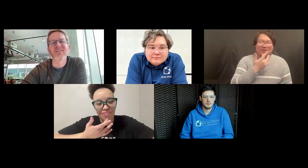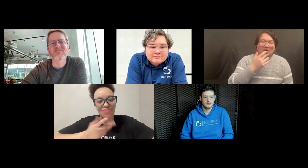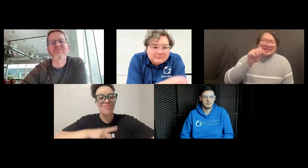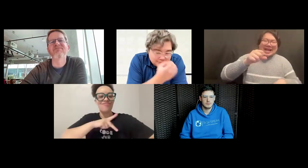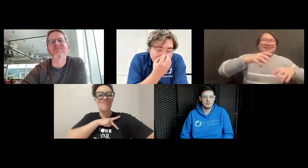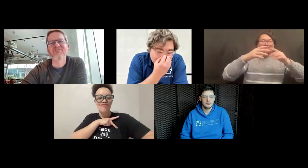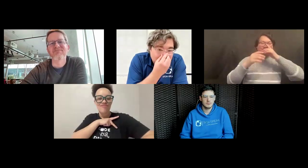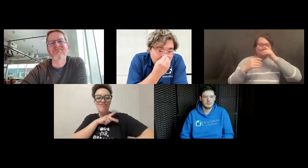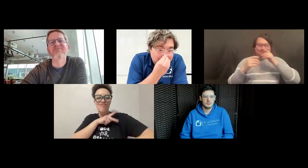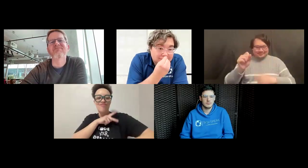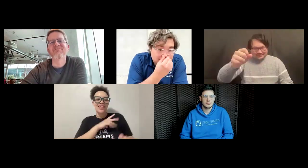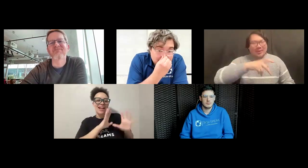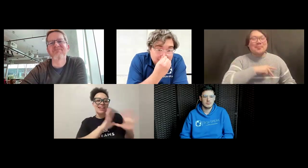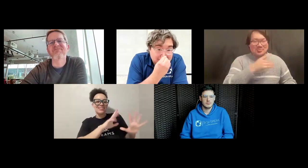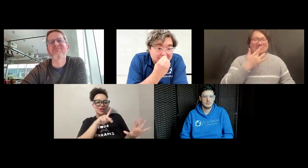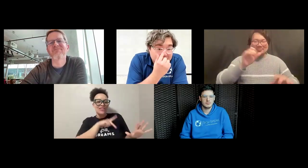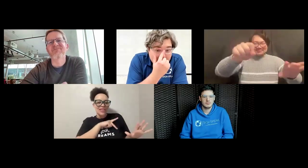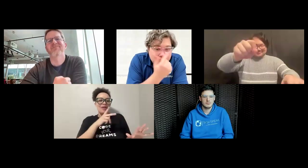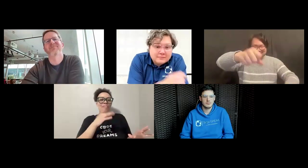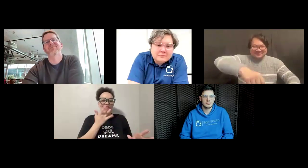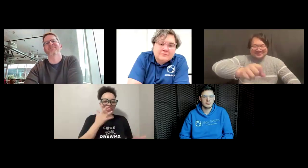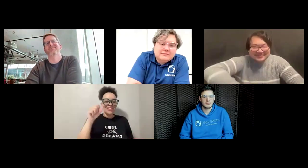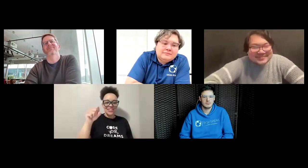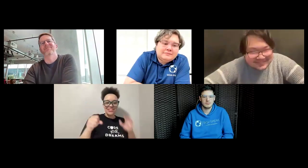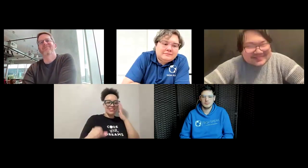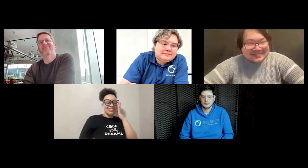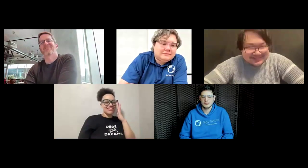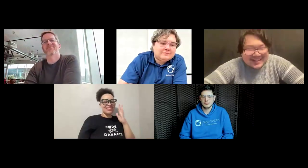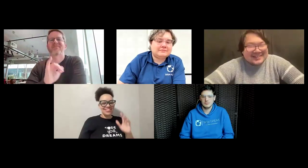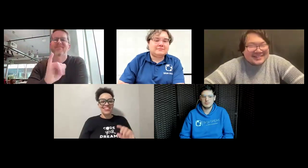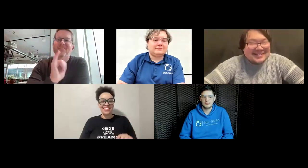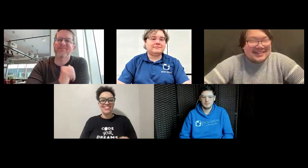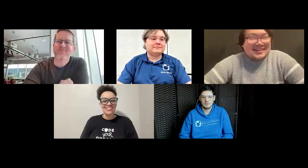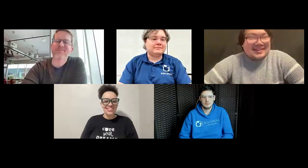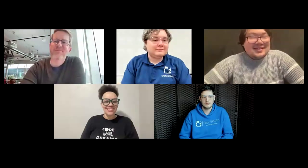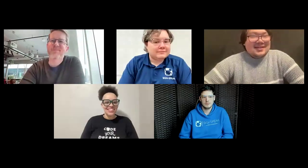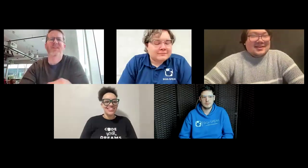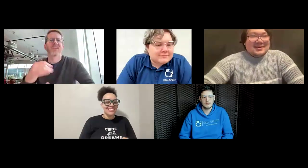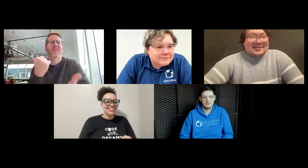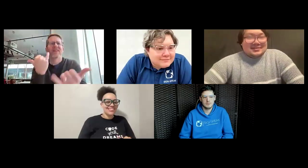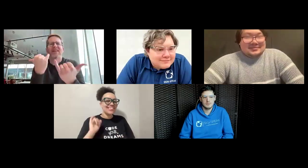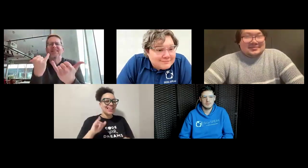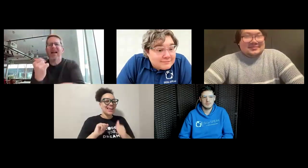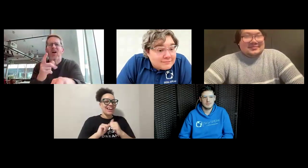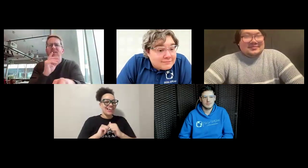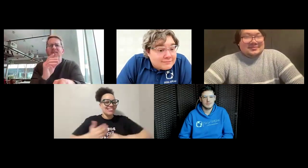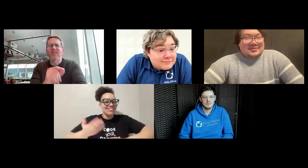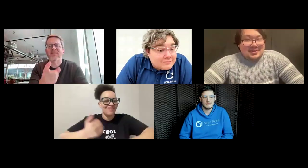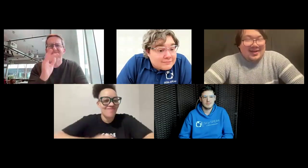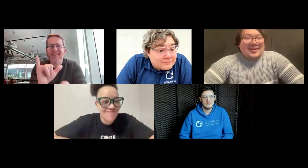or something like that. So it's learning essentially human preference as well and Right, personal. like I was saying, like in matching my personality and my